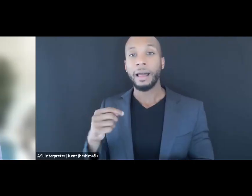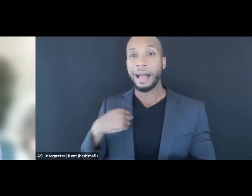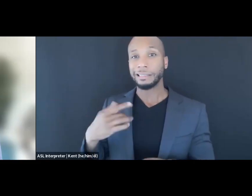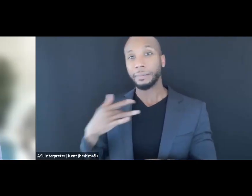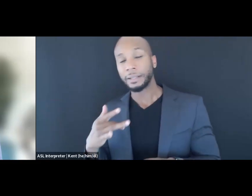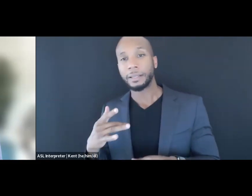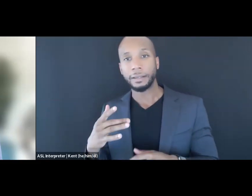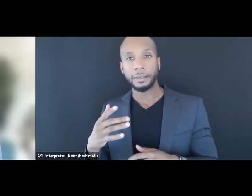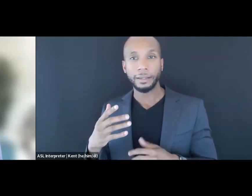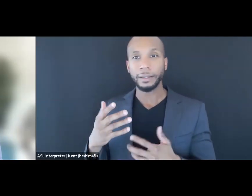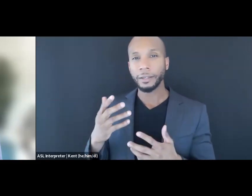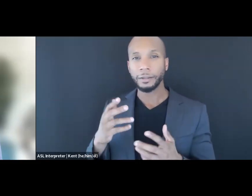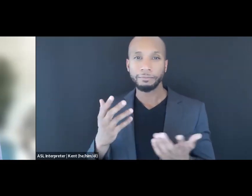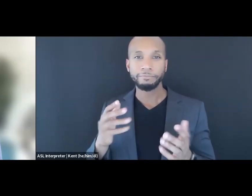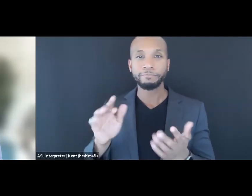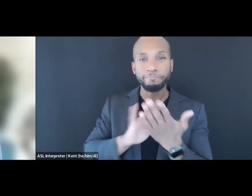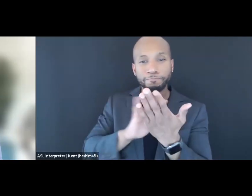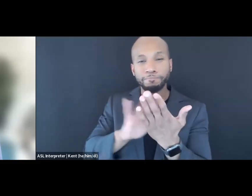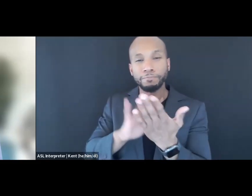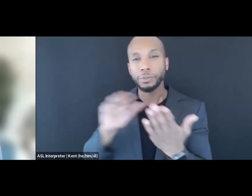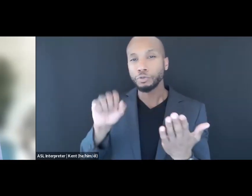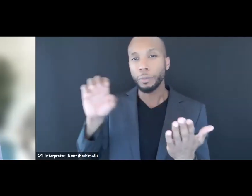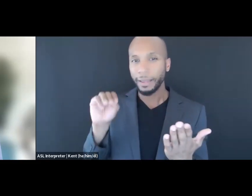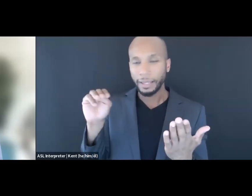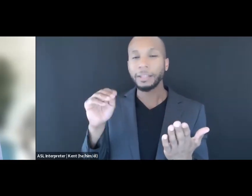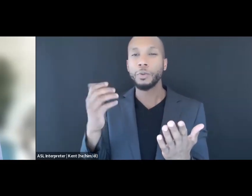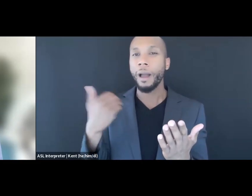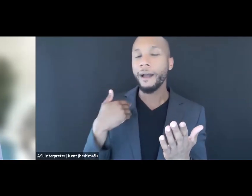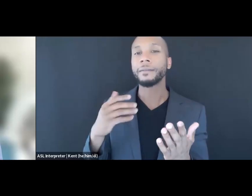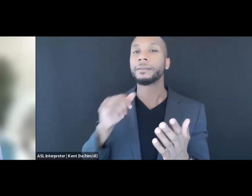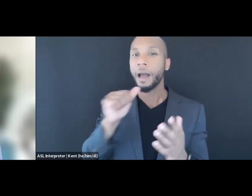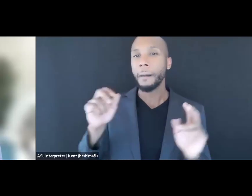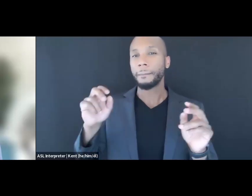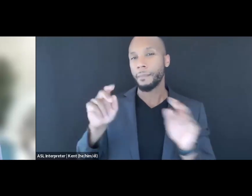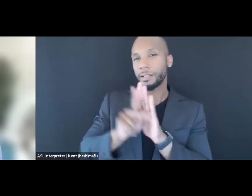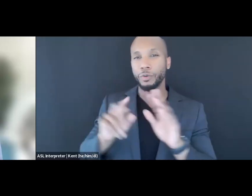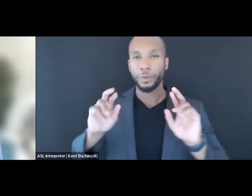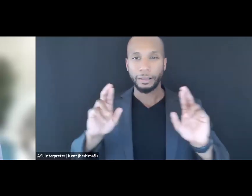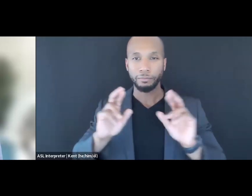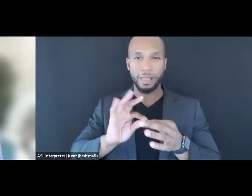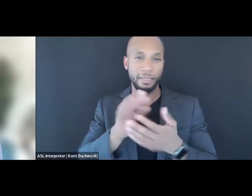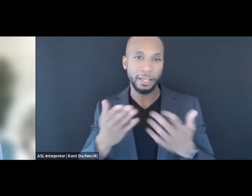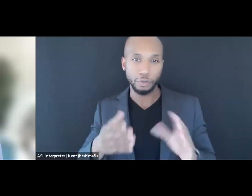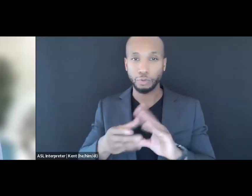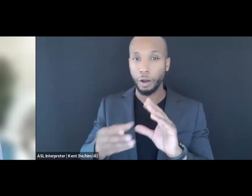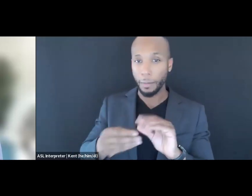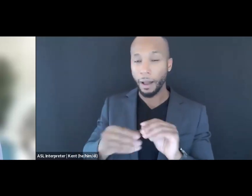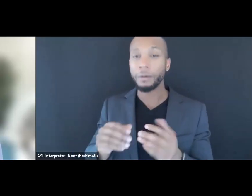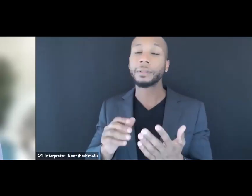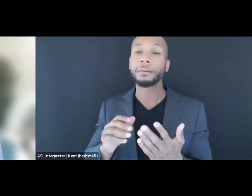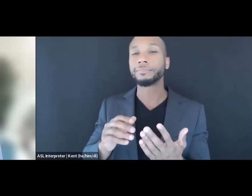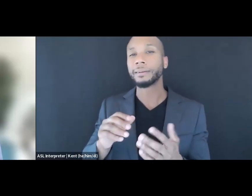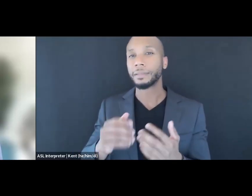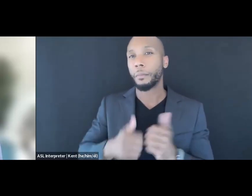usually do a little bit of scanning through social media so that I have non-policy related things to talk about, and look through the last